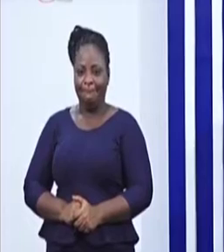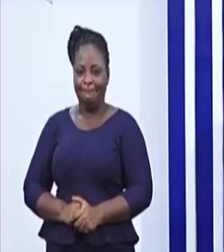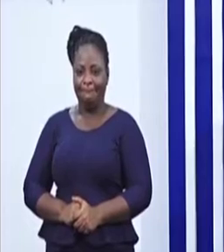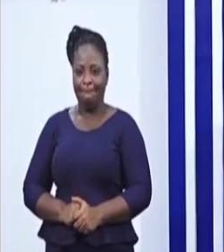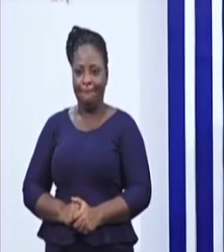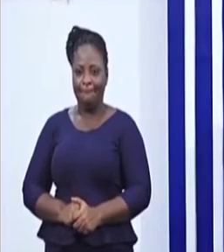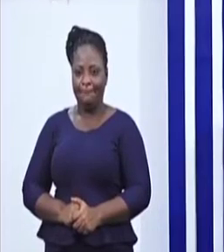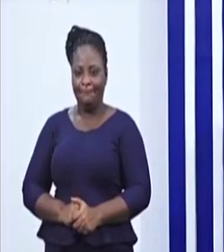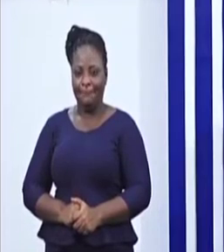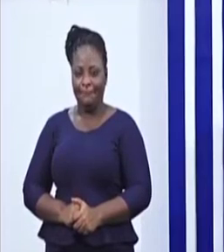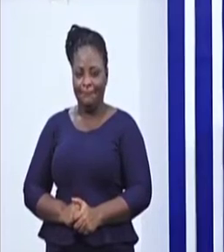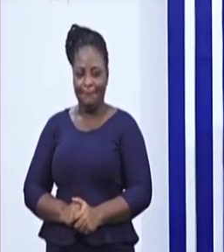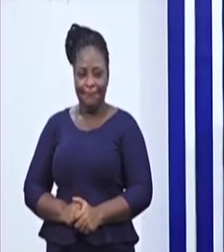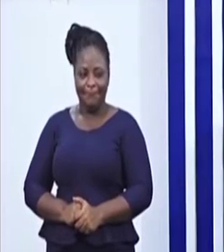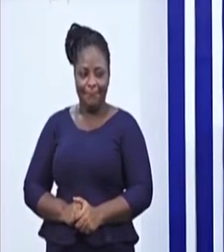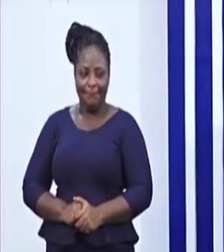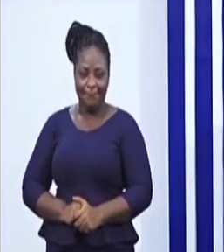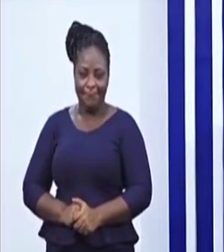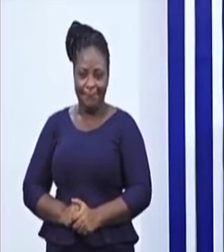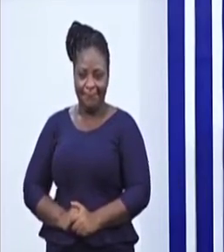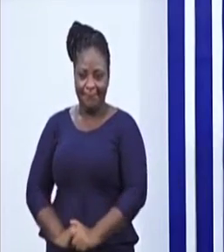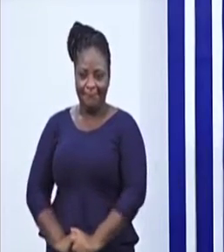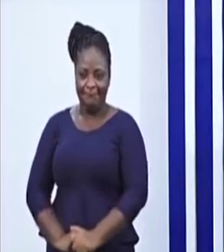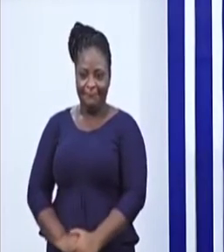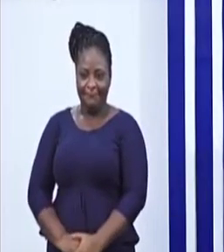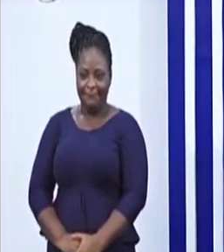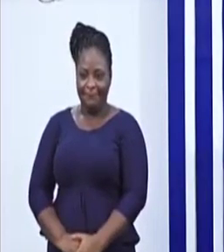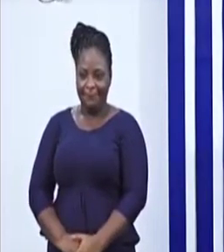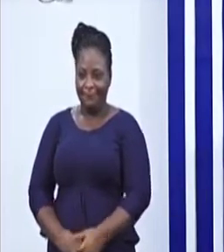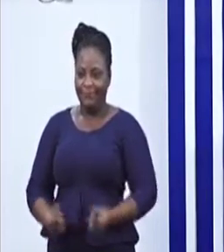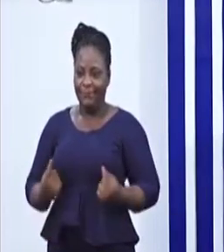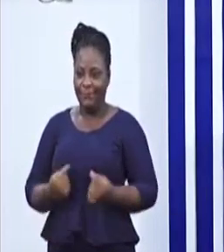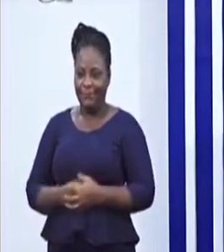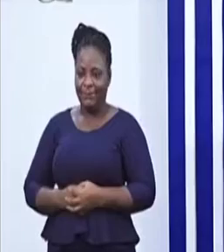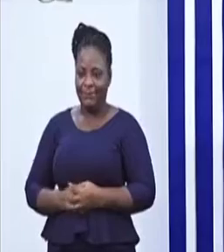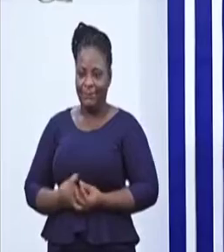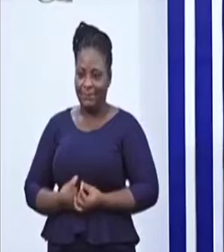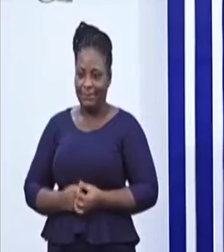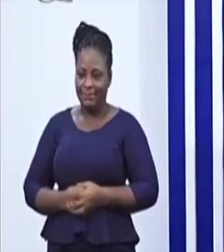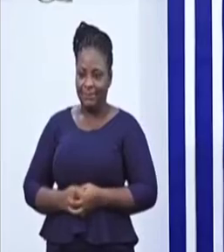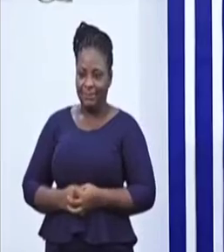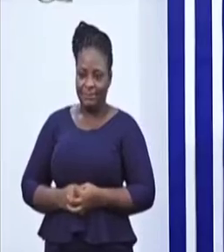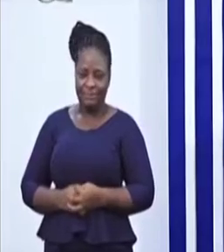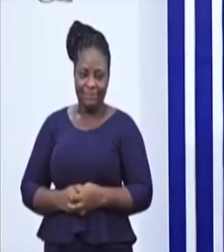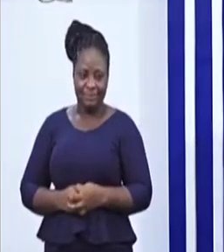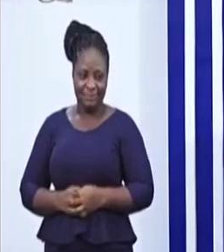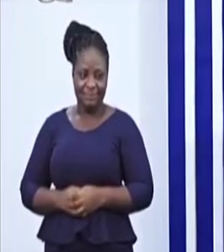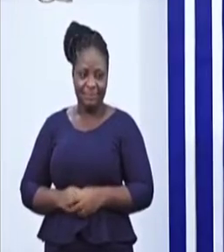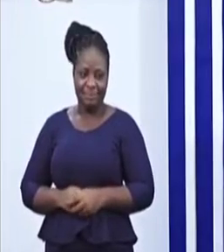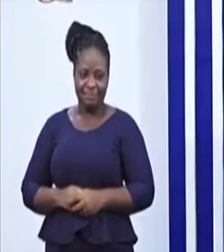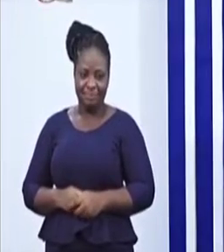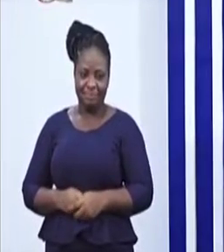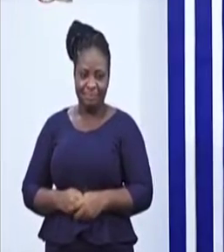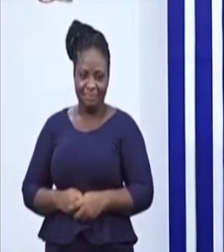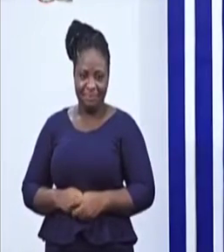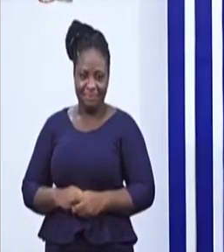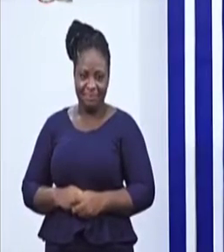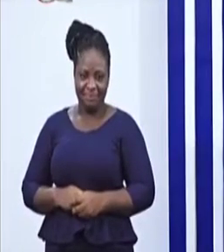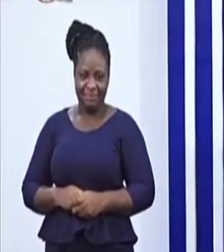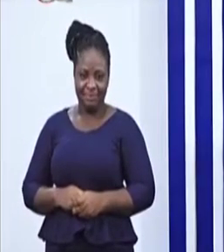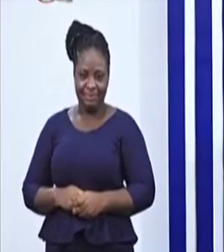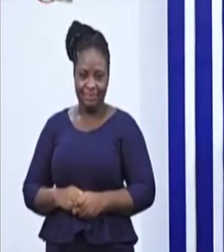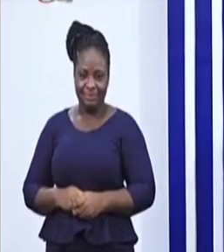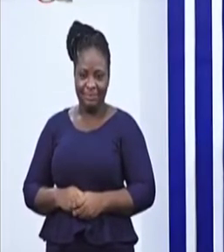dore mi adoma agba abale mi atomi nyana mi apo duklola nana do danko akufado